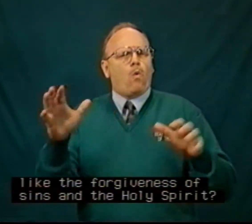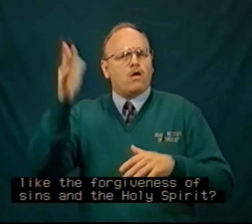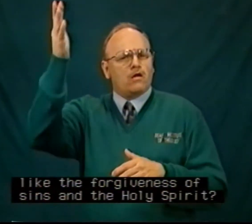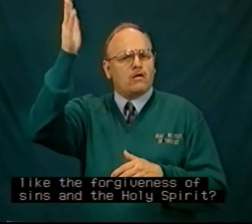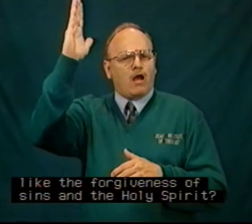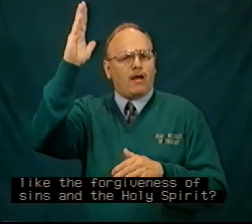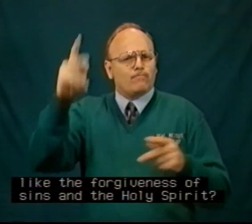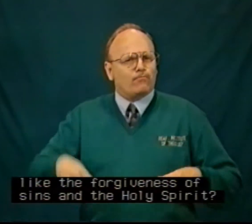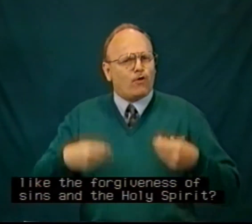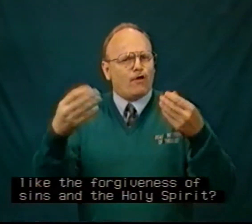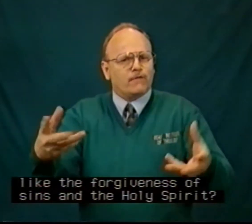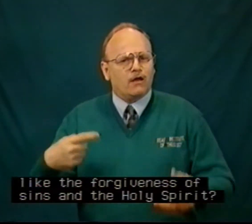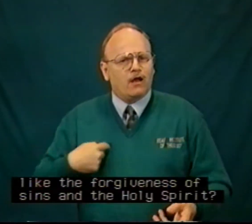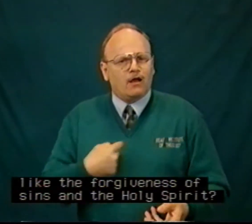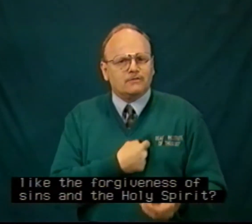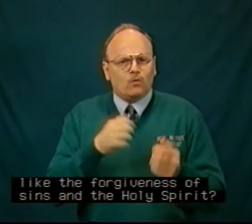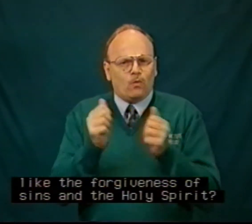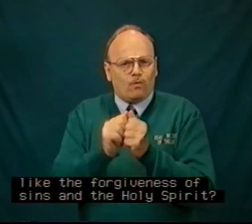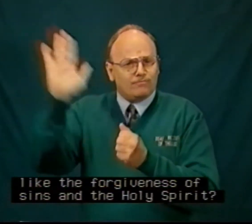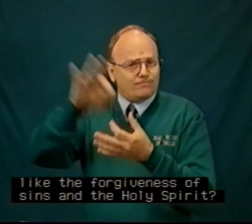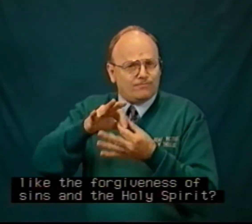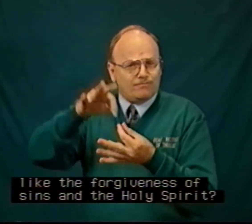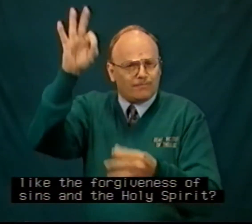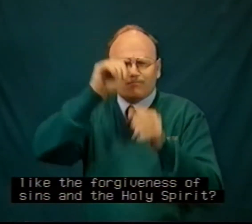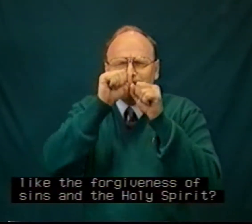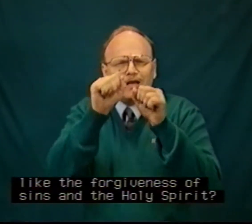Like the forgiveness of sins and the Holy Spirit,